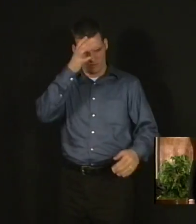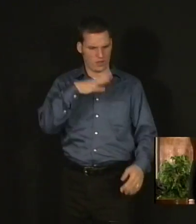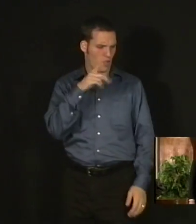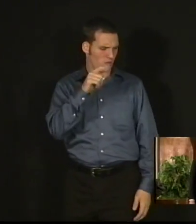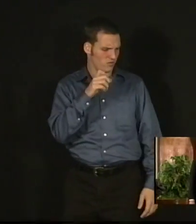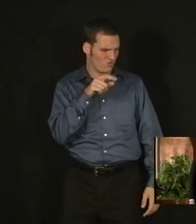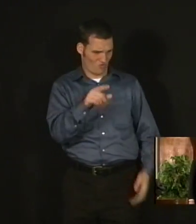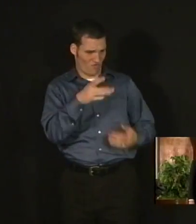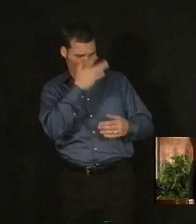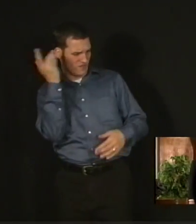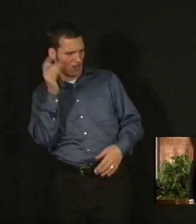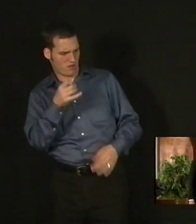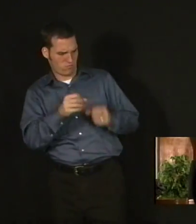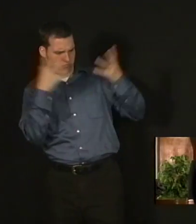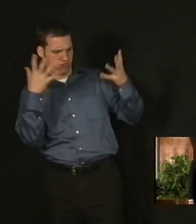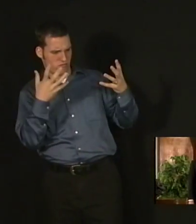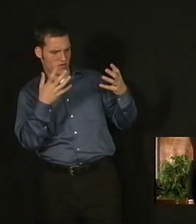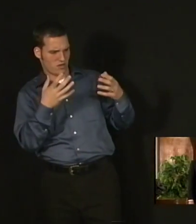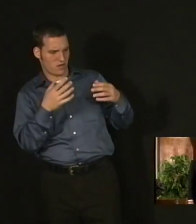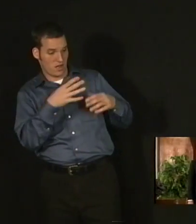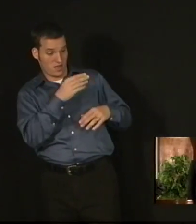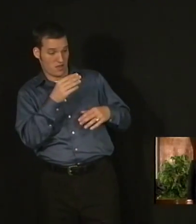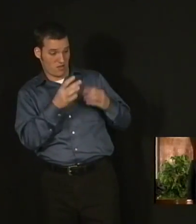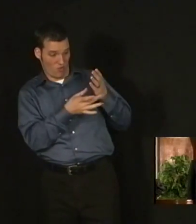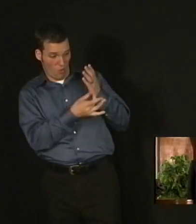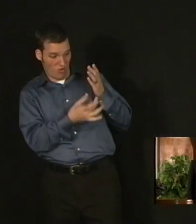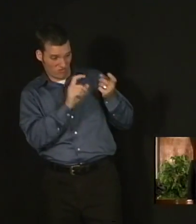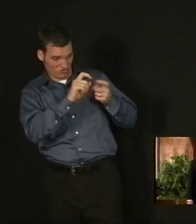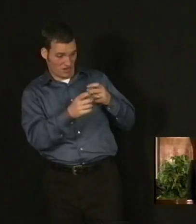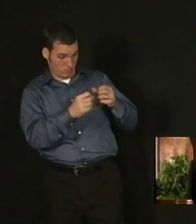They said, well, if you forgot to change oil and you blew your engine, that's your problem.